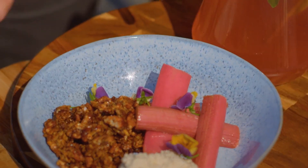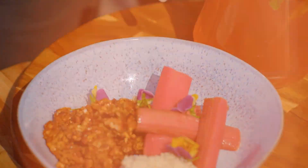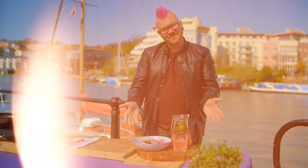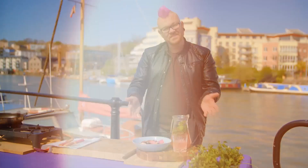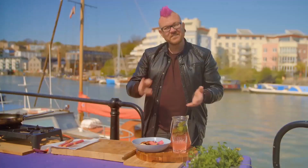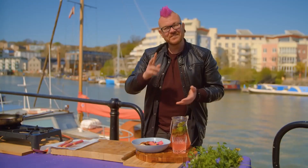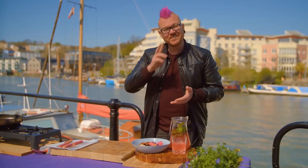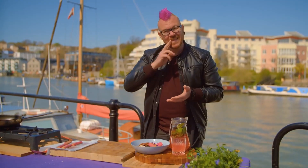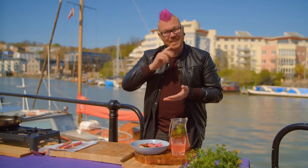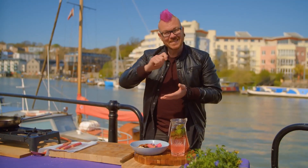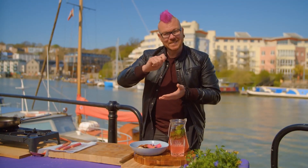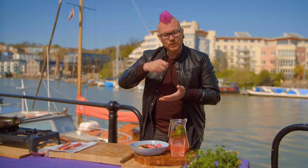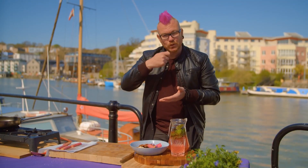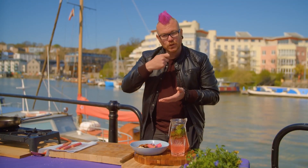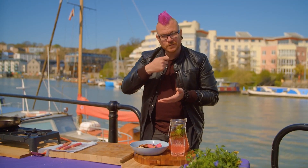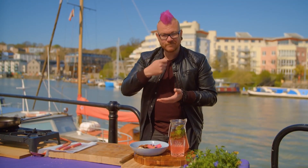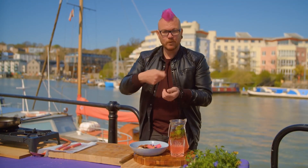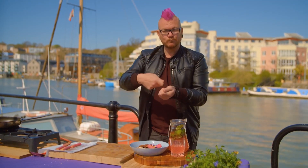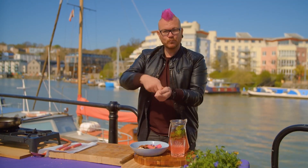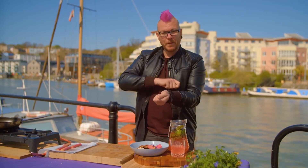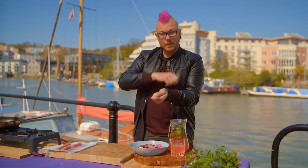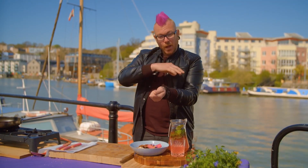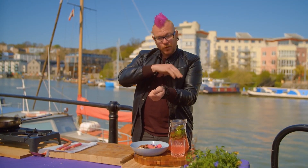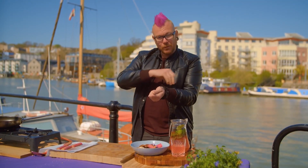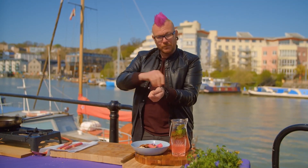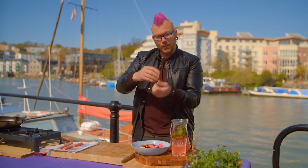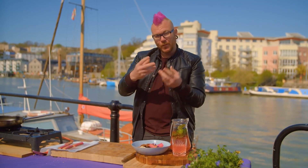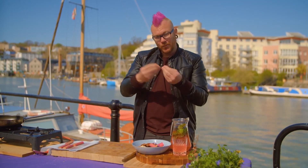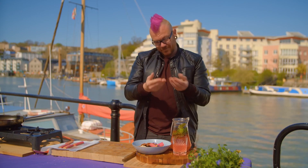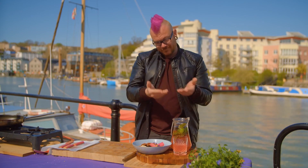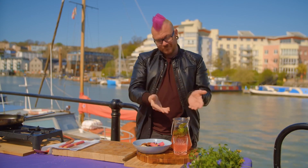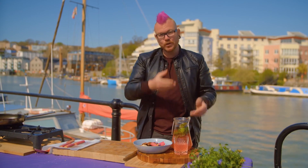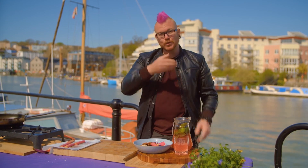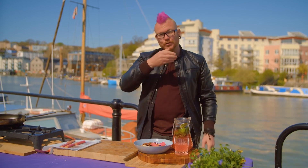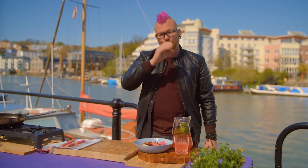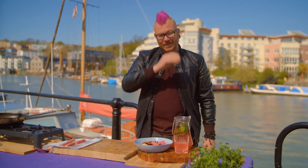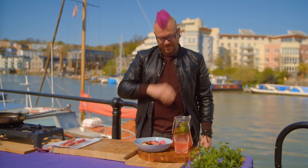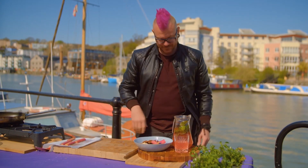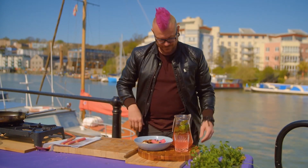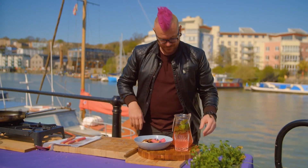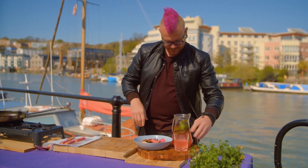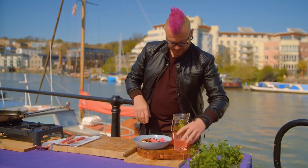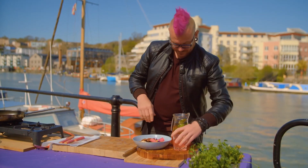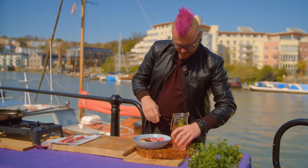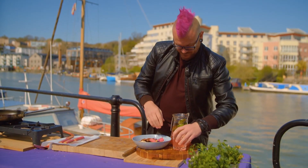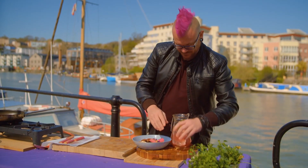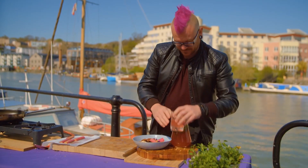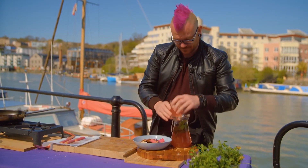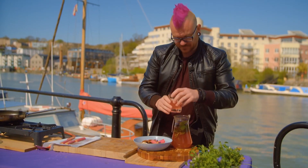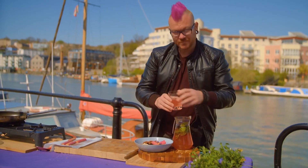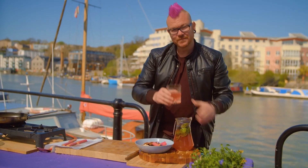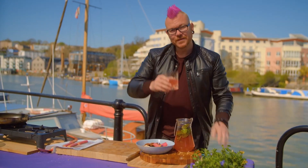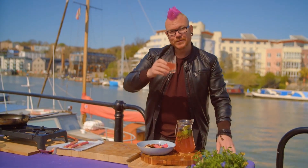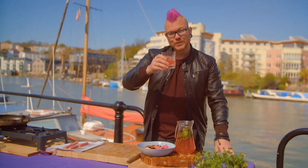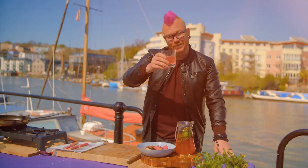So, a vegan dessert of rhubarb crumble, maybe served with a nice cordial.